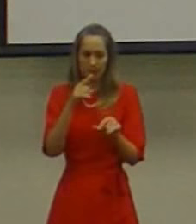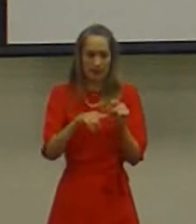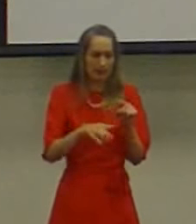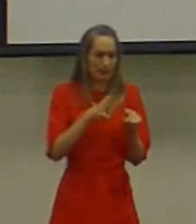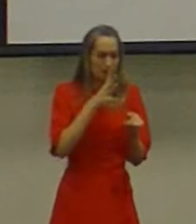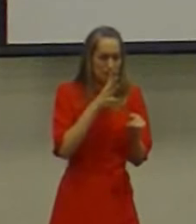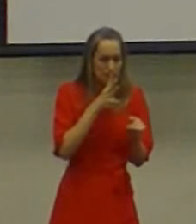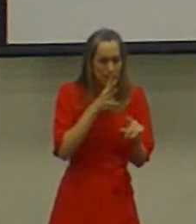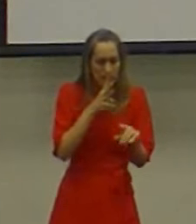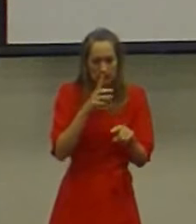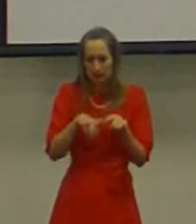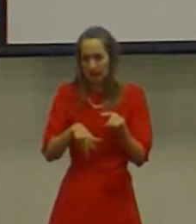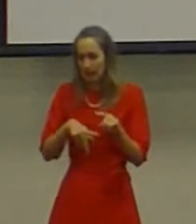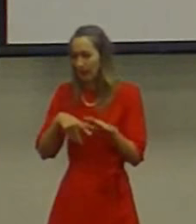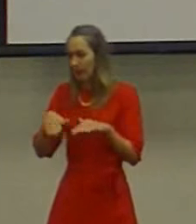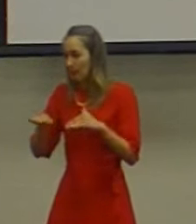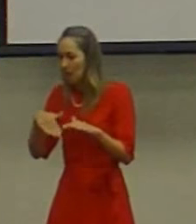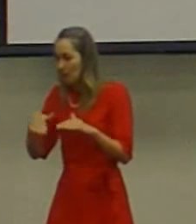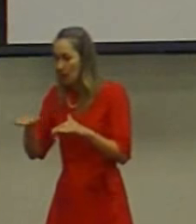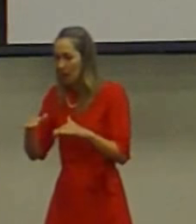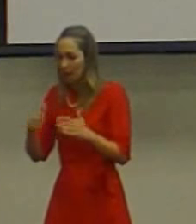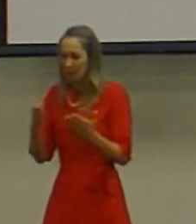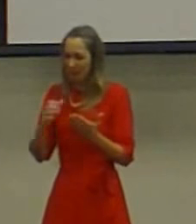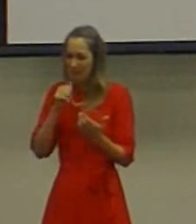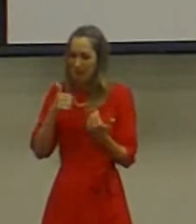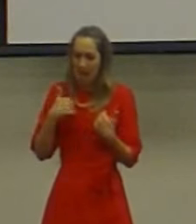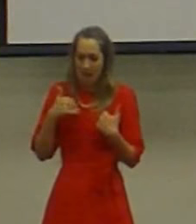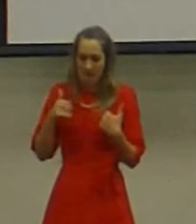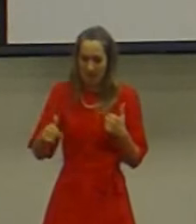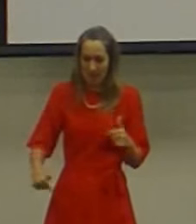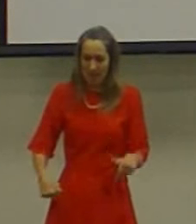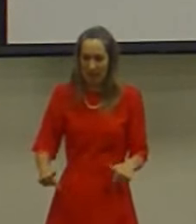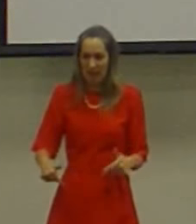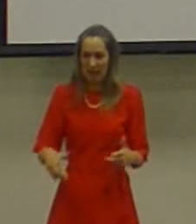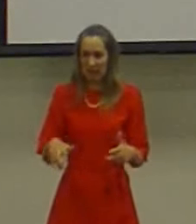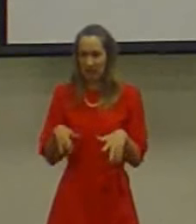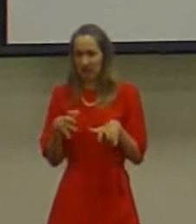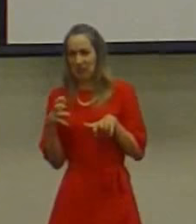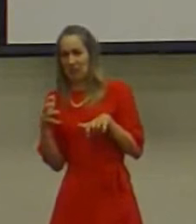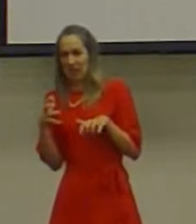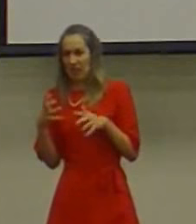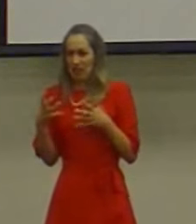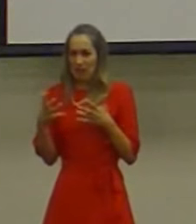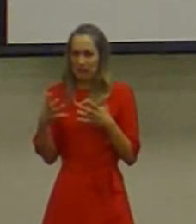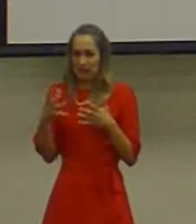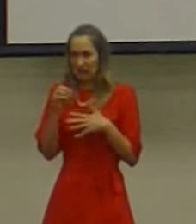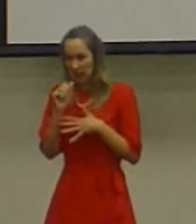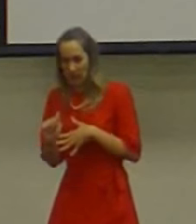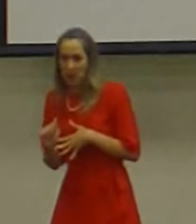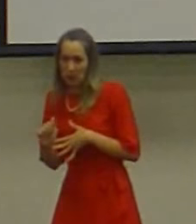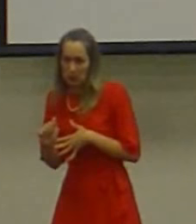they couldn't walk, they didn't have legs, they were mangled up, they were disabled.